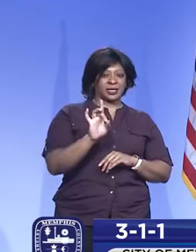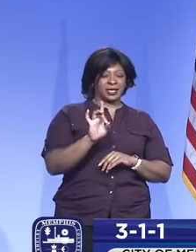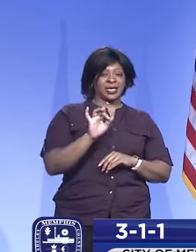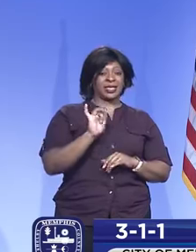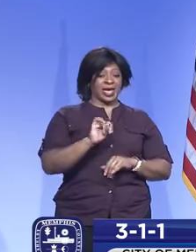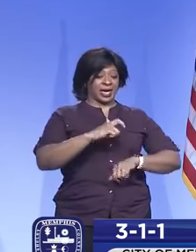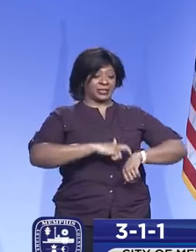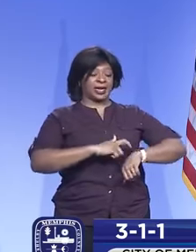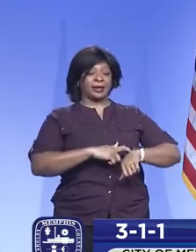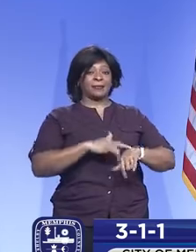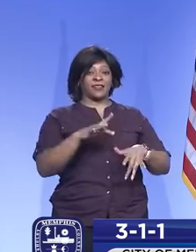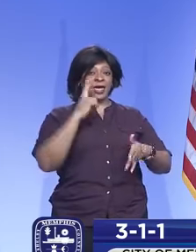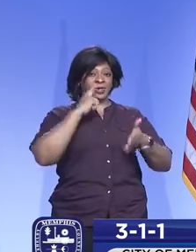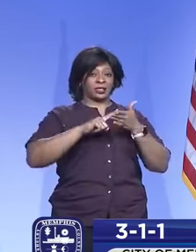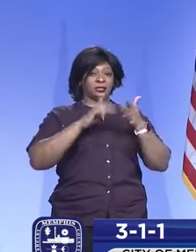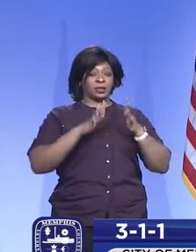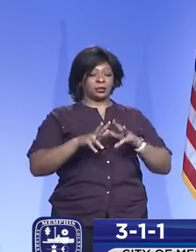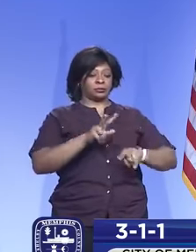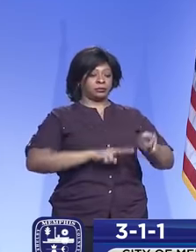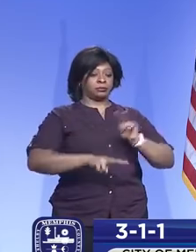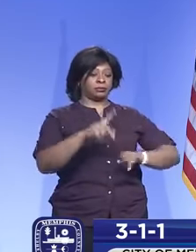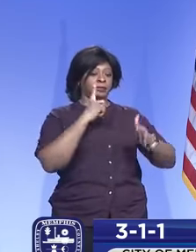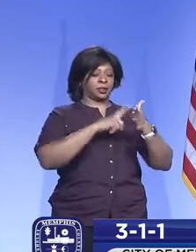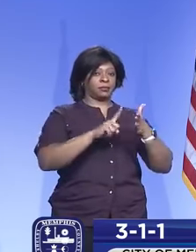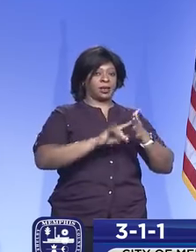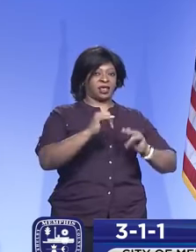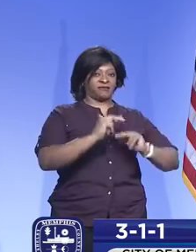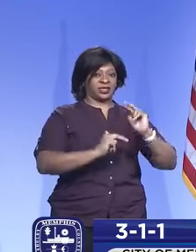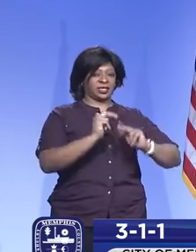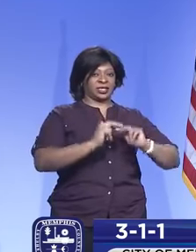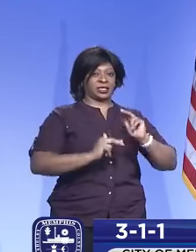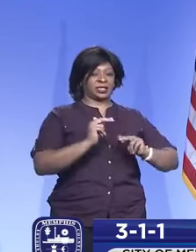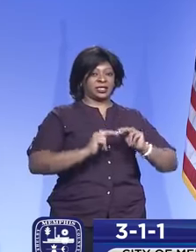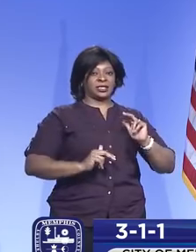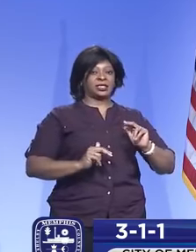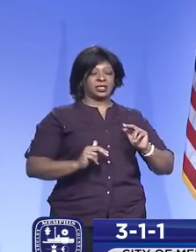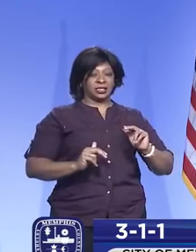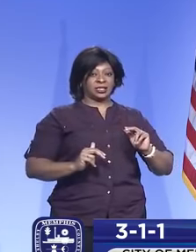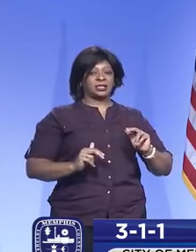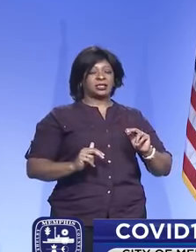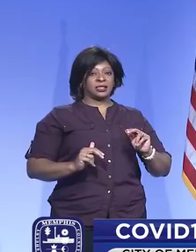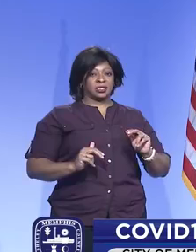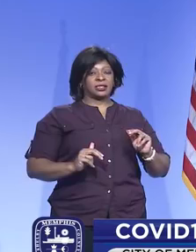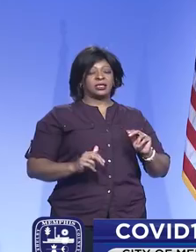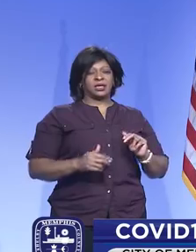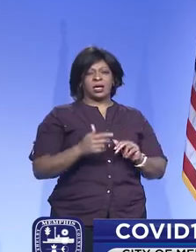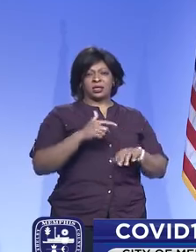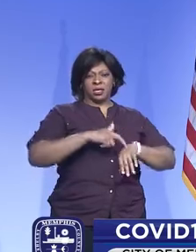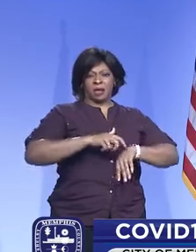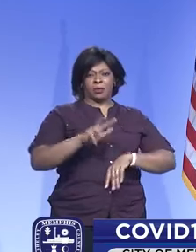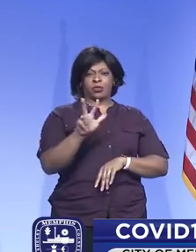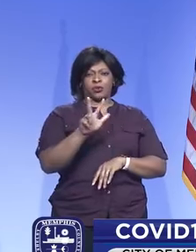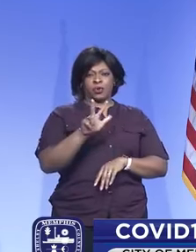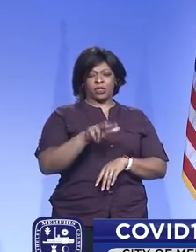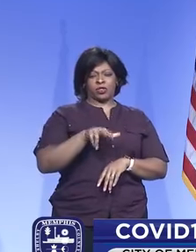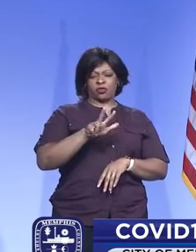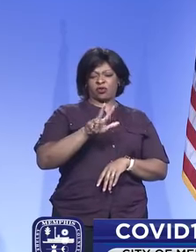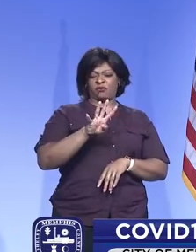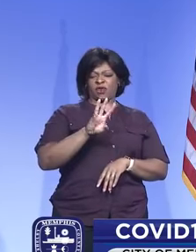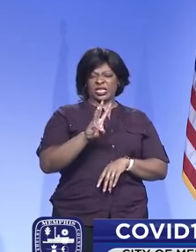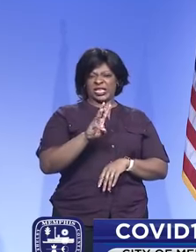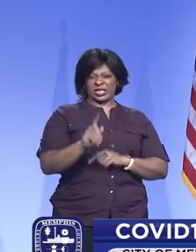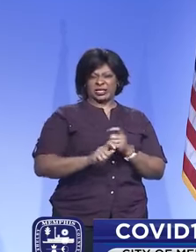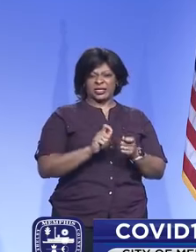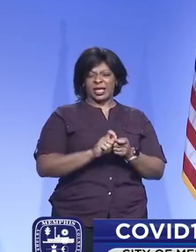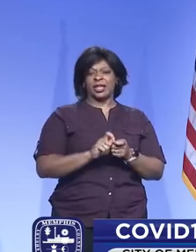that time the inspectors at 3 o'clock, 3:46 to be